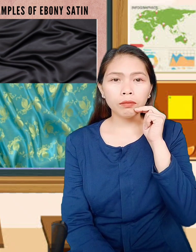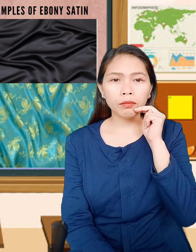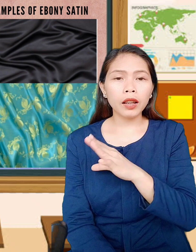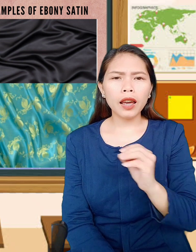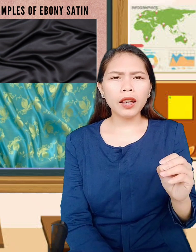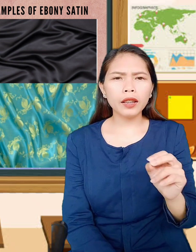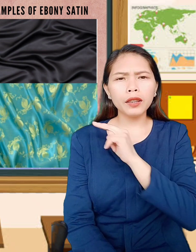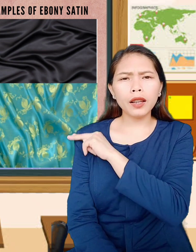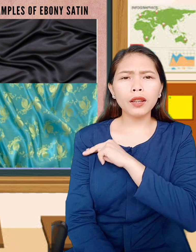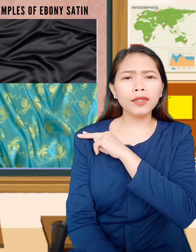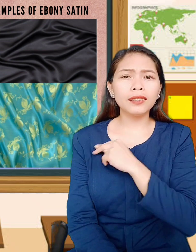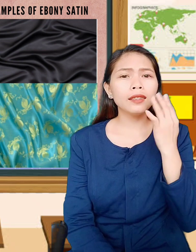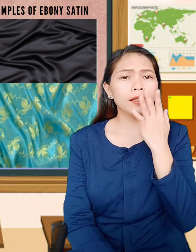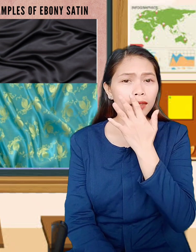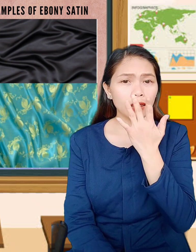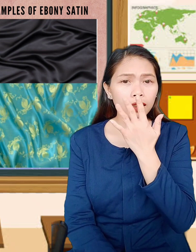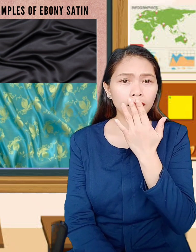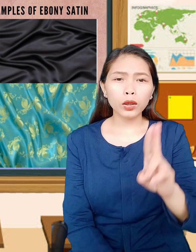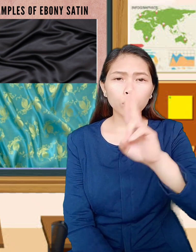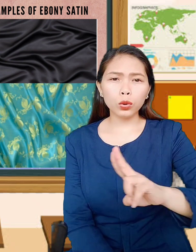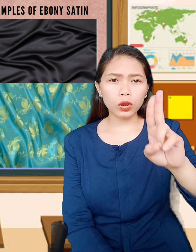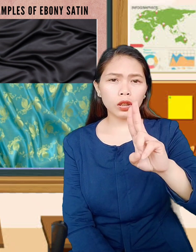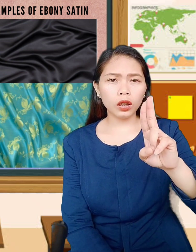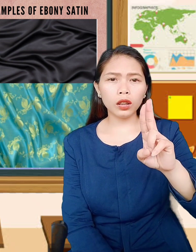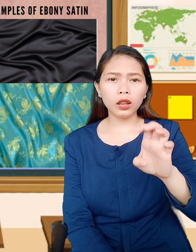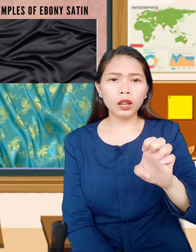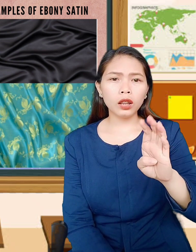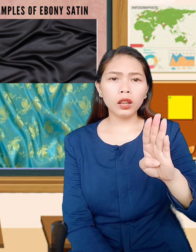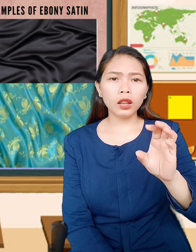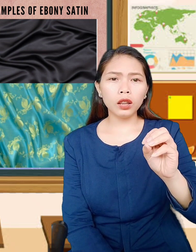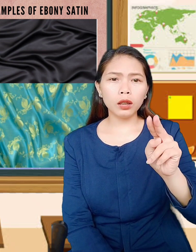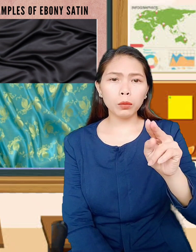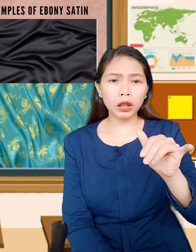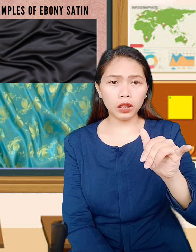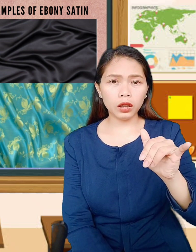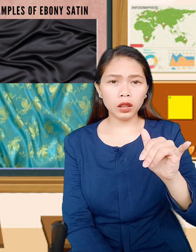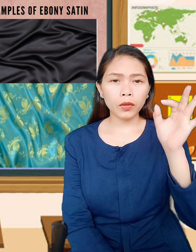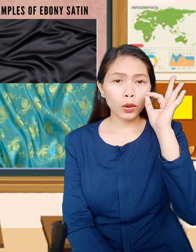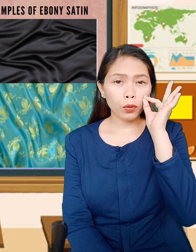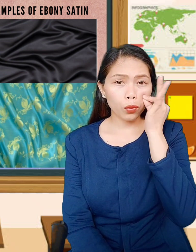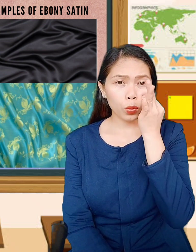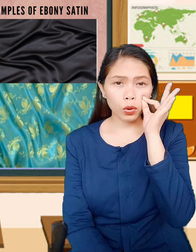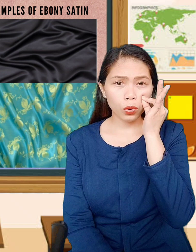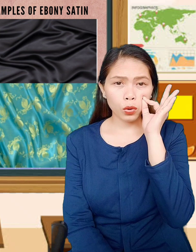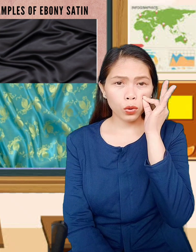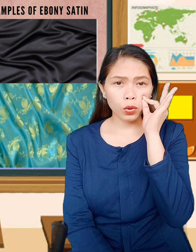and naturally dyed using ebony fruit pads.